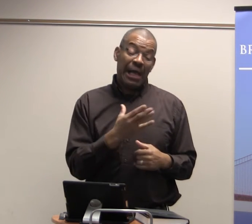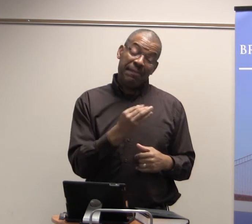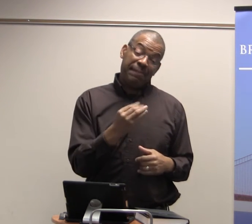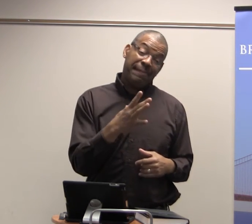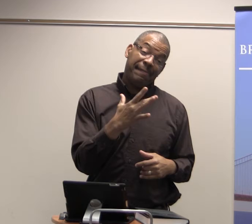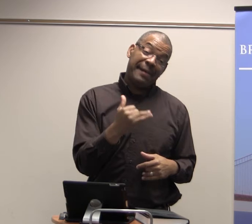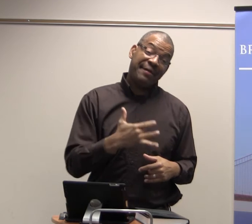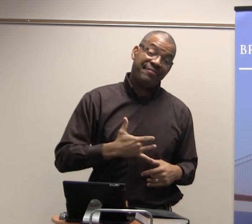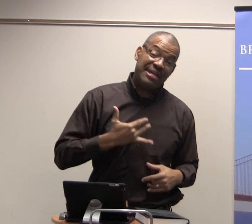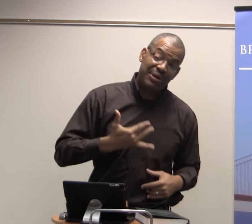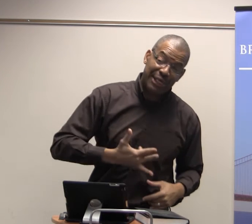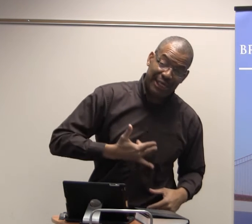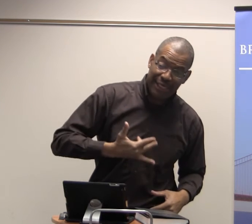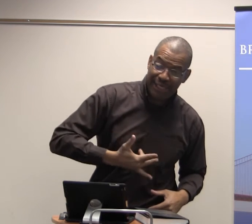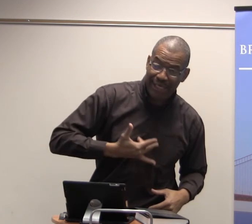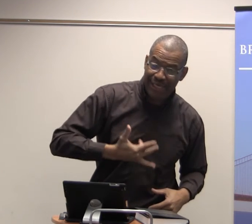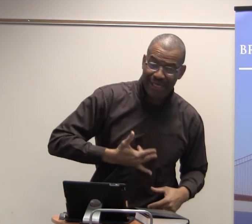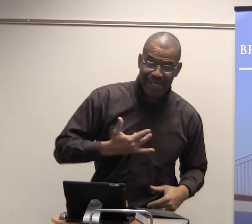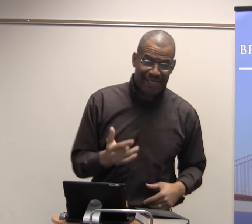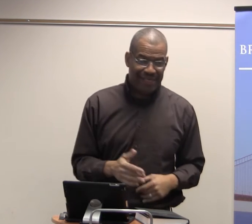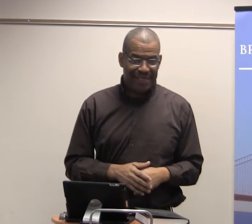and by feeling.